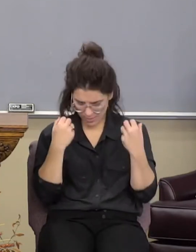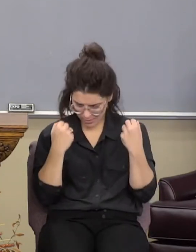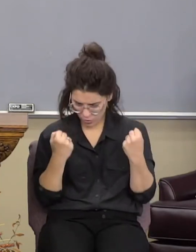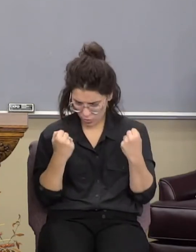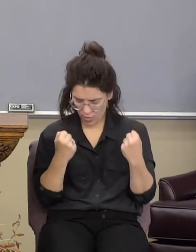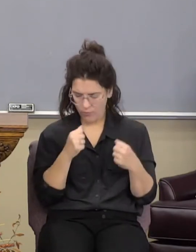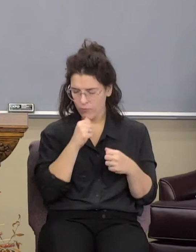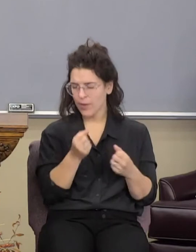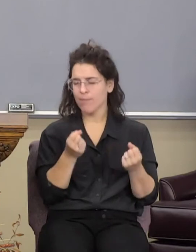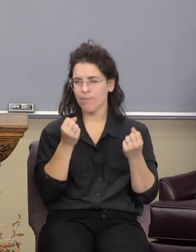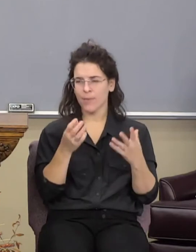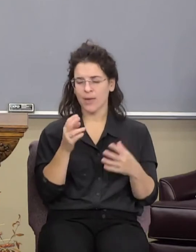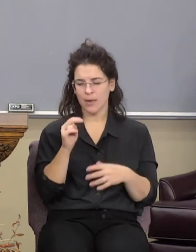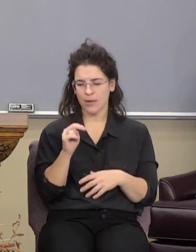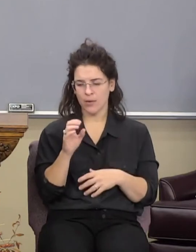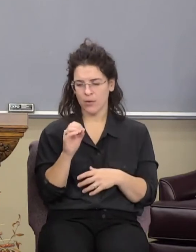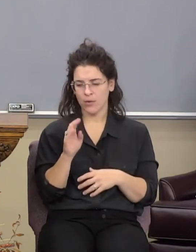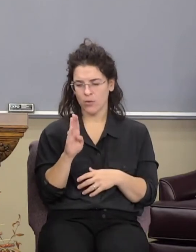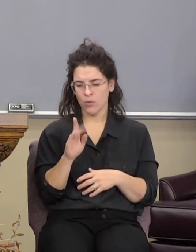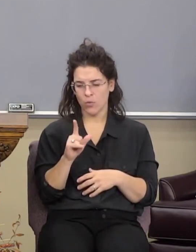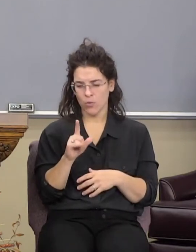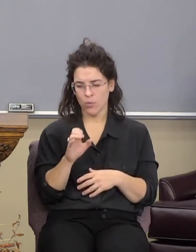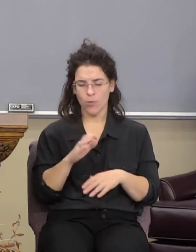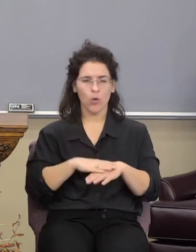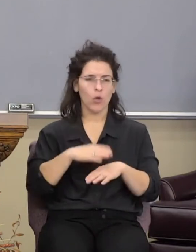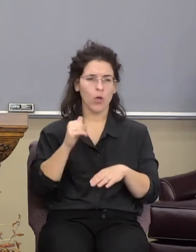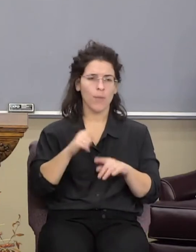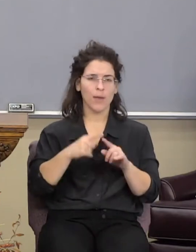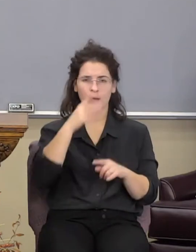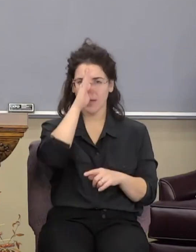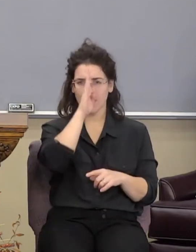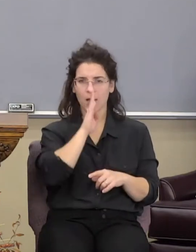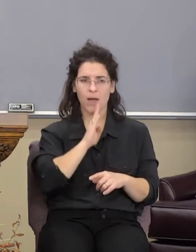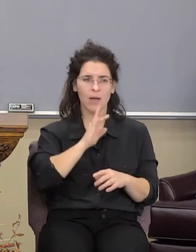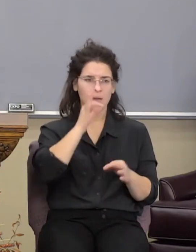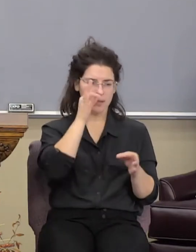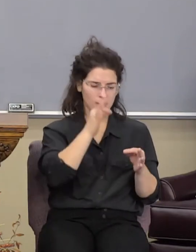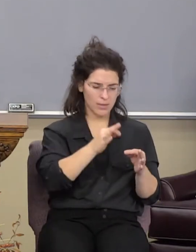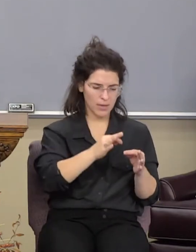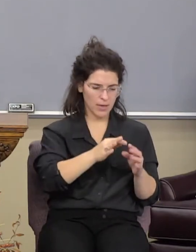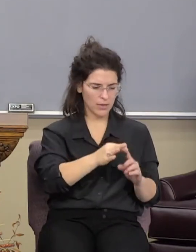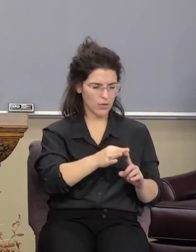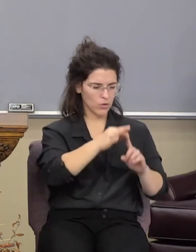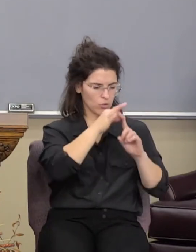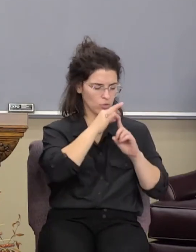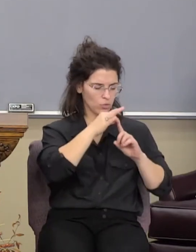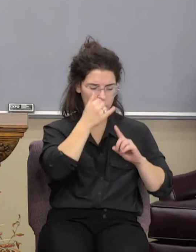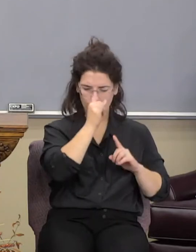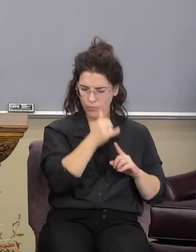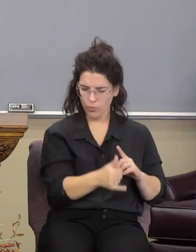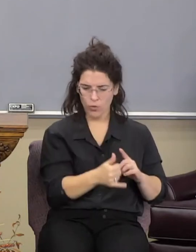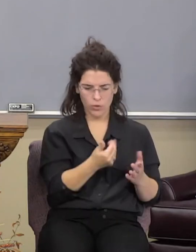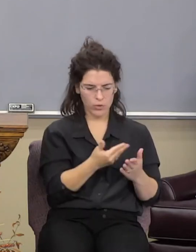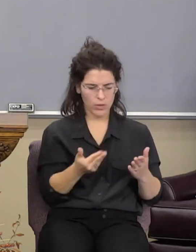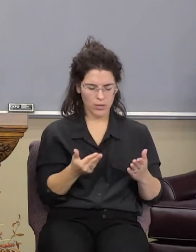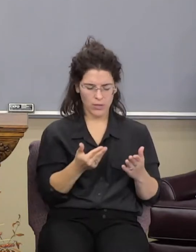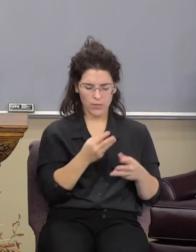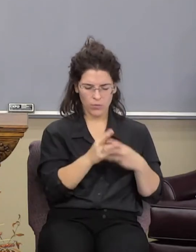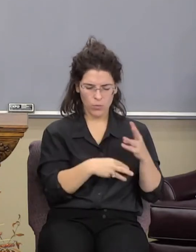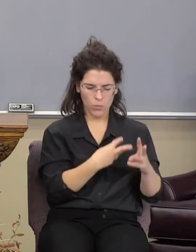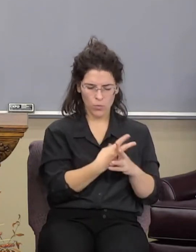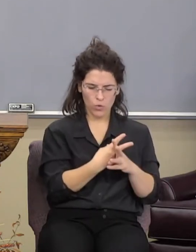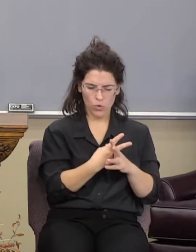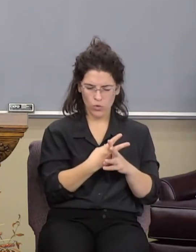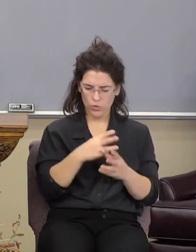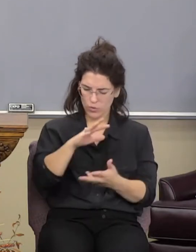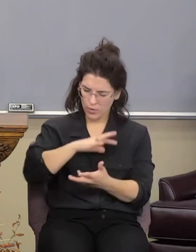many noble are called, but God has chosen the foolish things of the world to confound the wise. And God has chosen